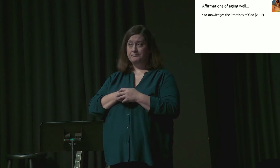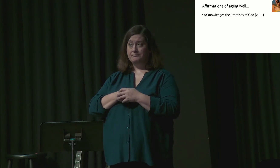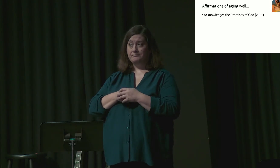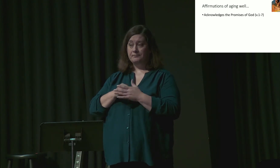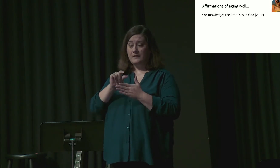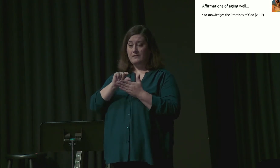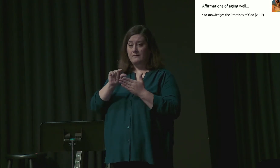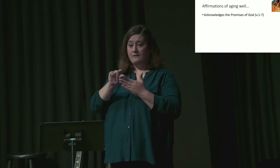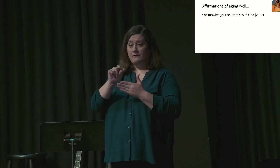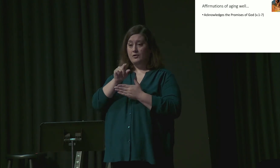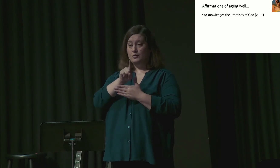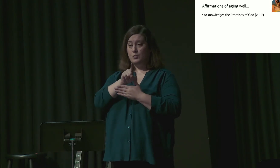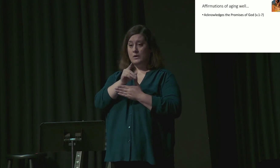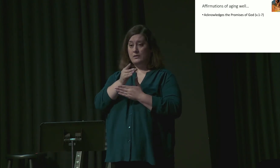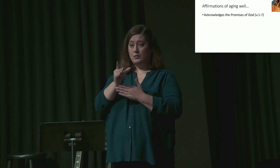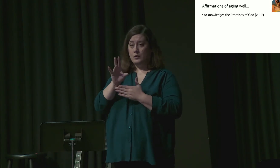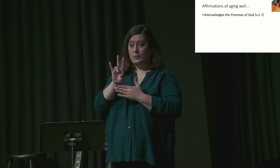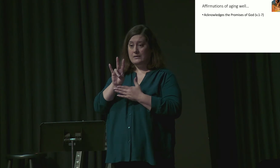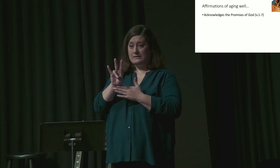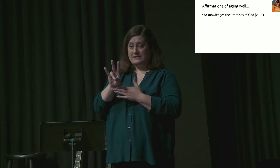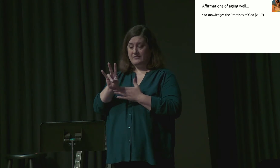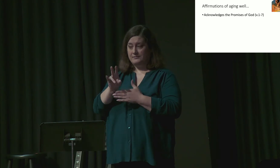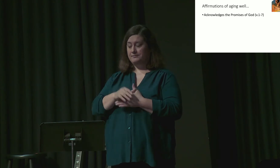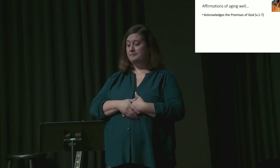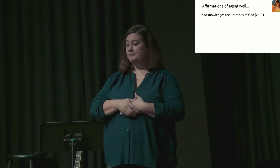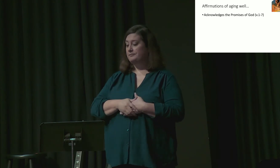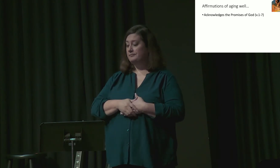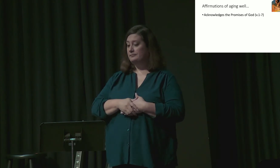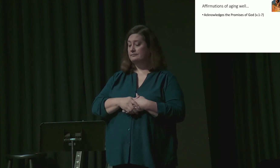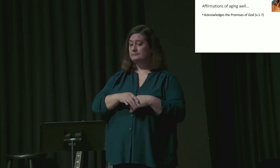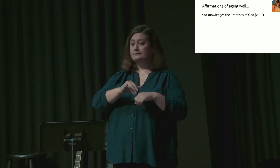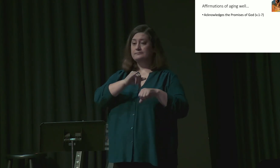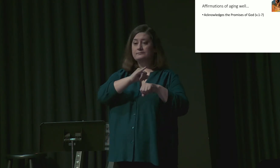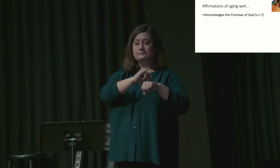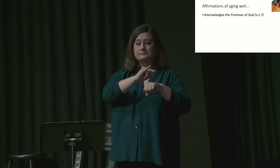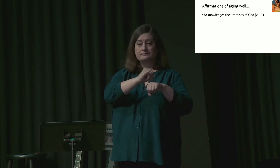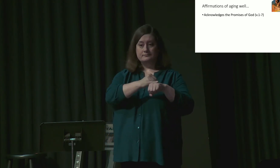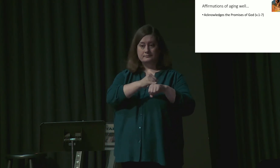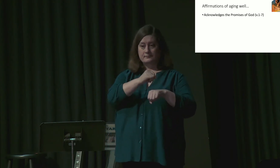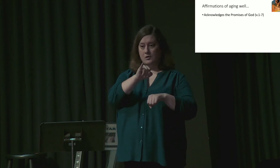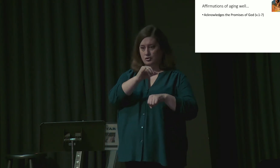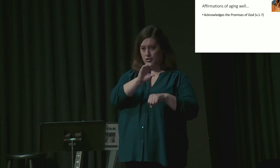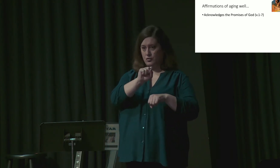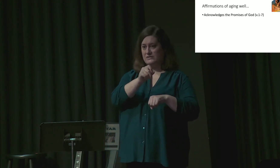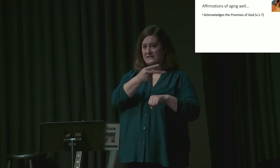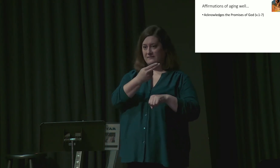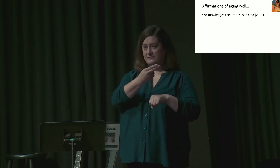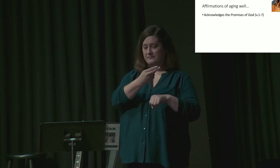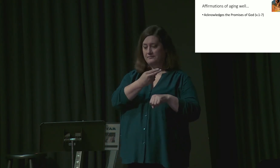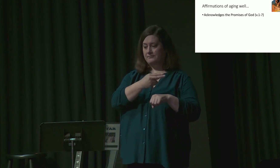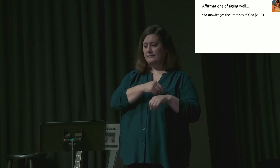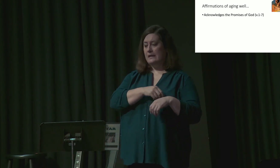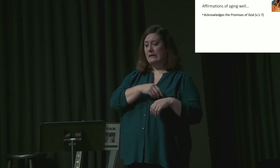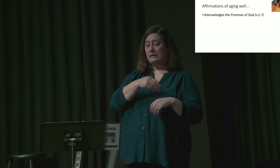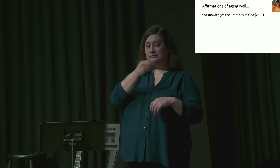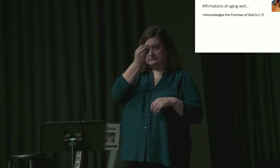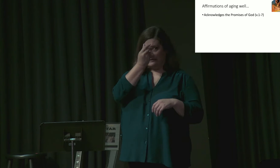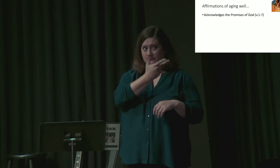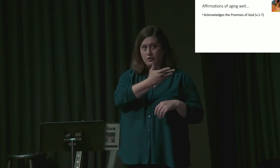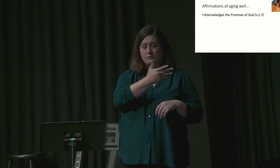7. Joseph is informed that his father is very ill and is expected to